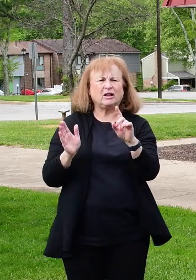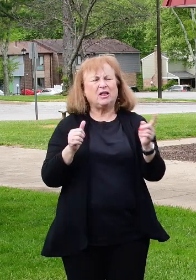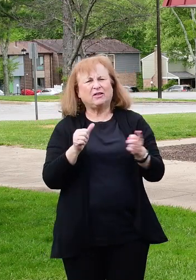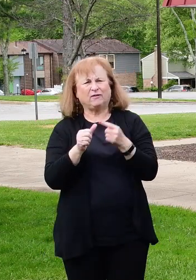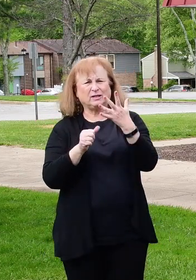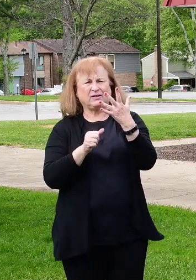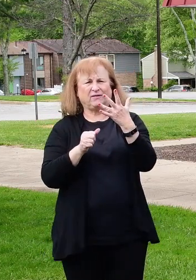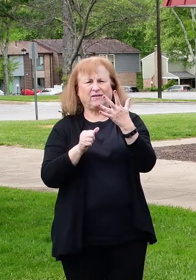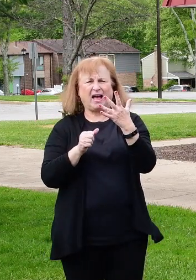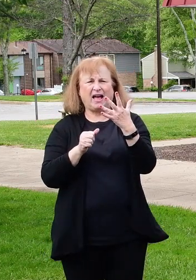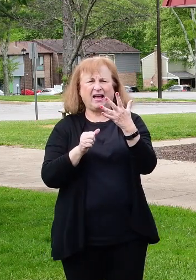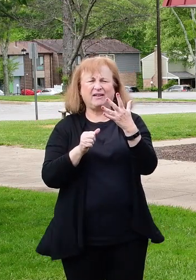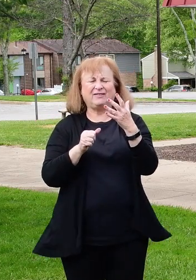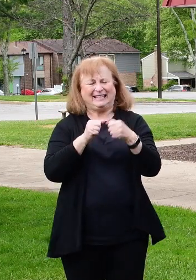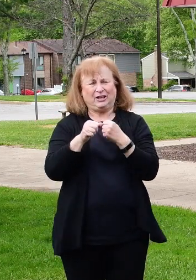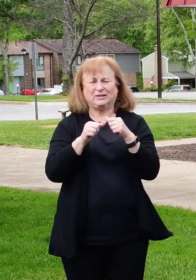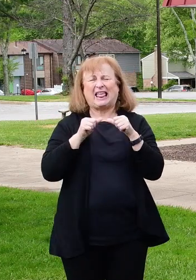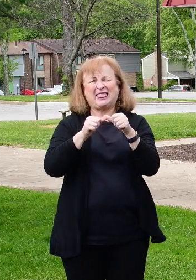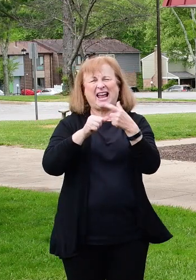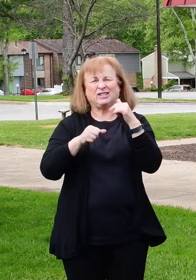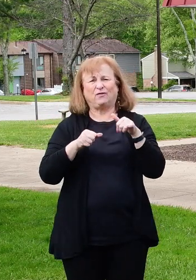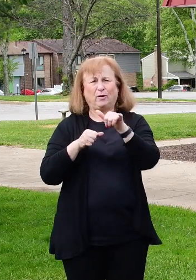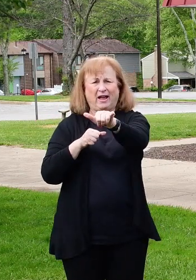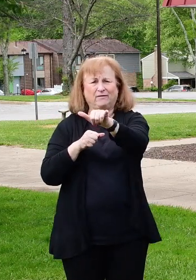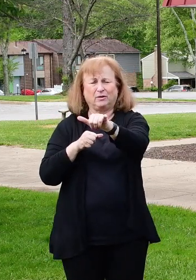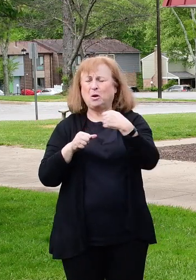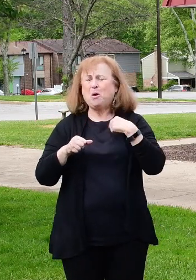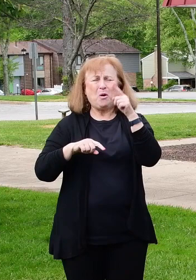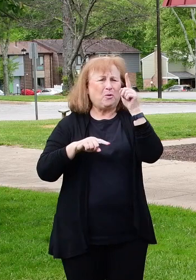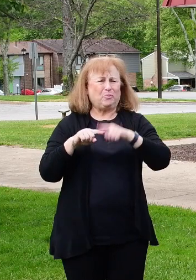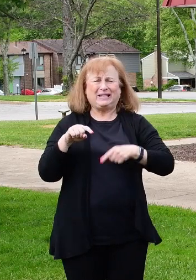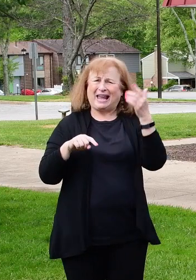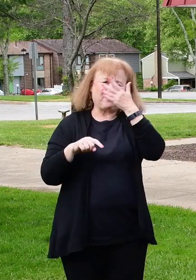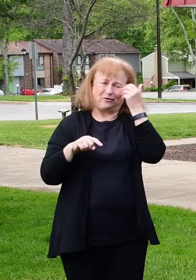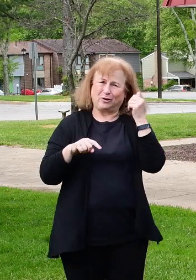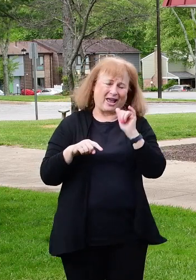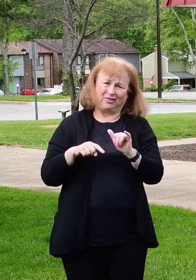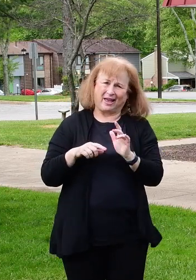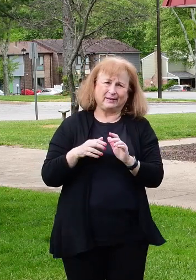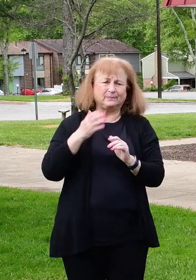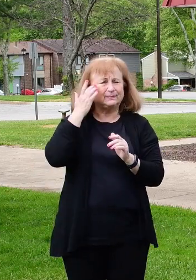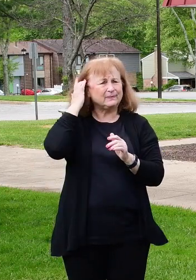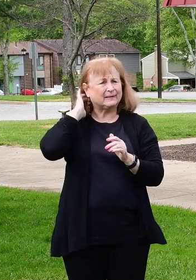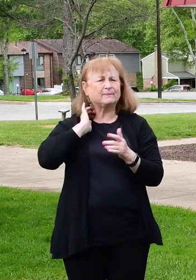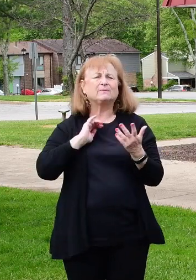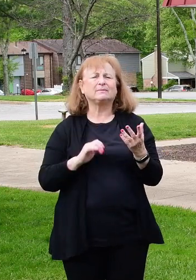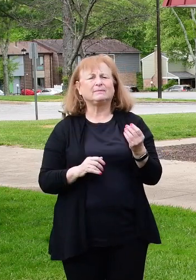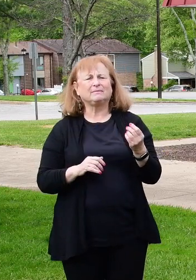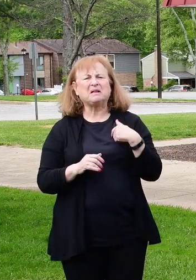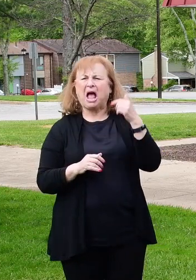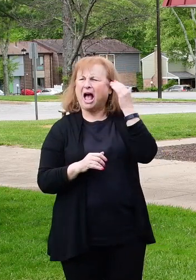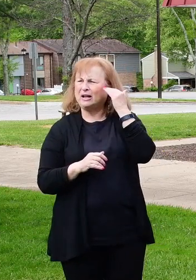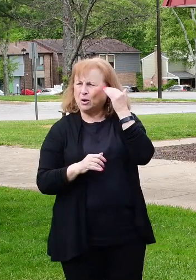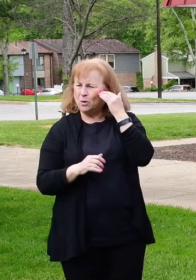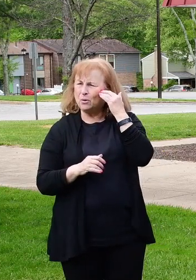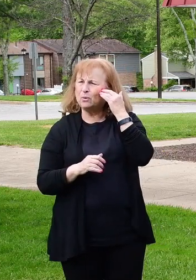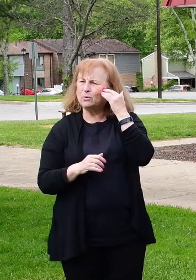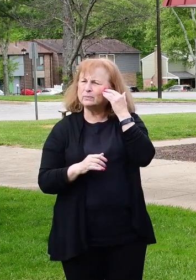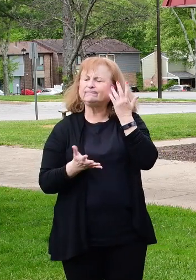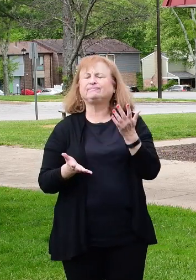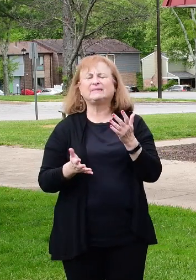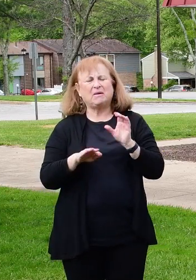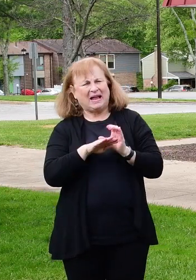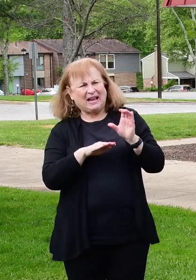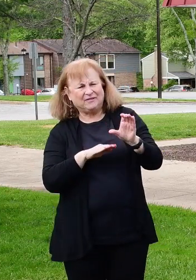first 5 last forever, and we can't ever forget that. And I know that